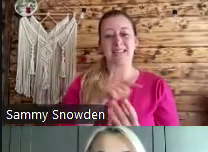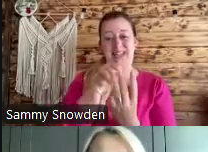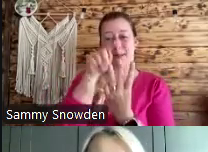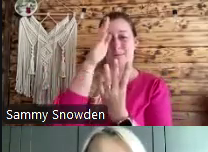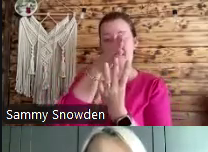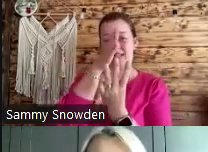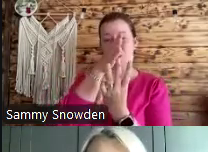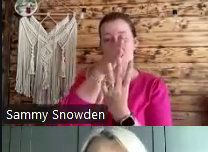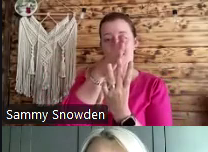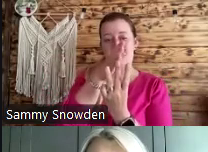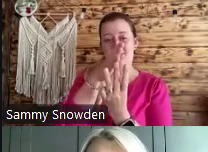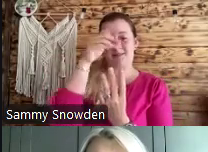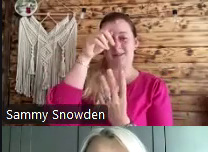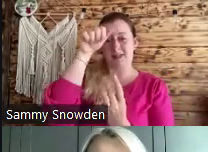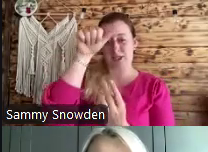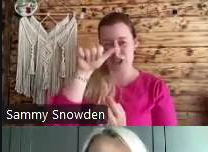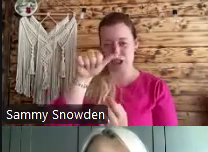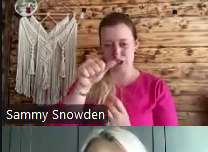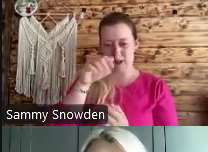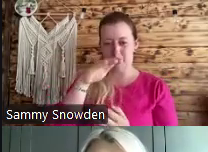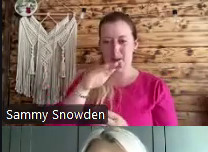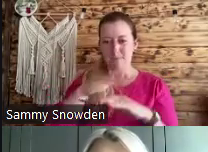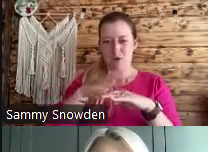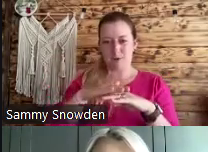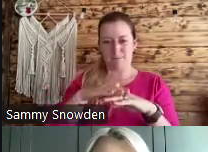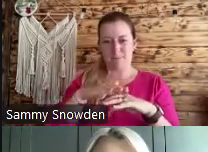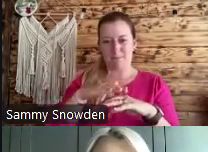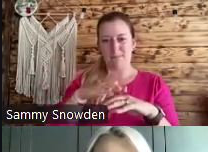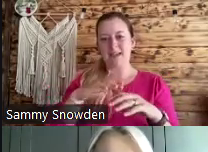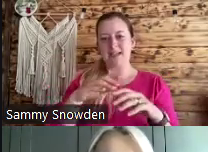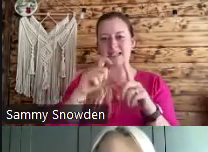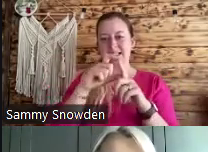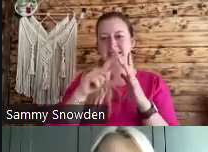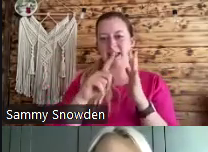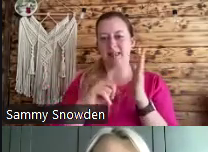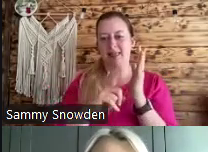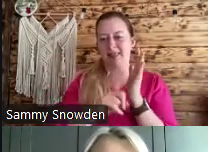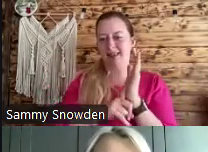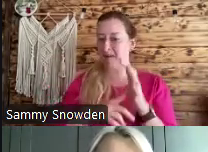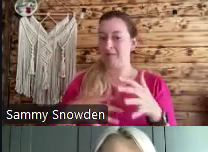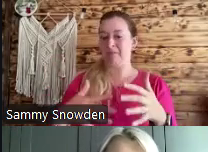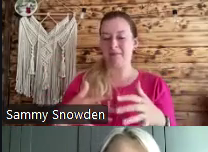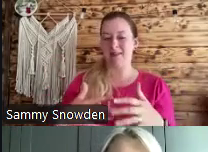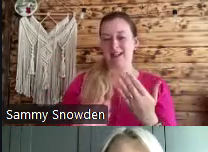you can try some of these recipes. I can send it in the groups after as well if you haven't took a